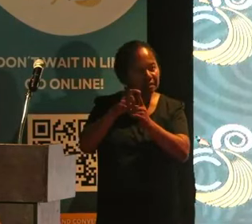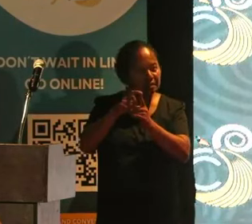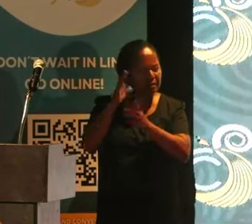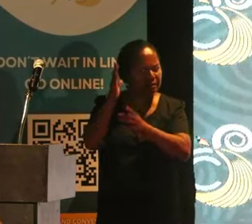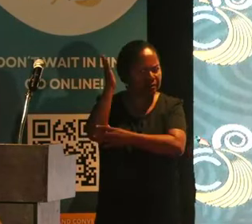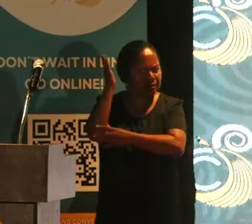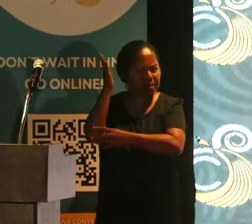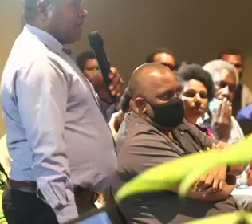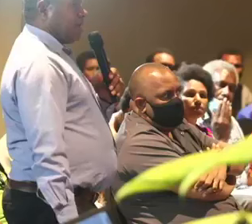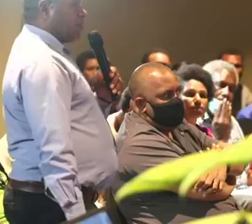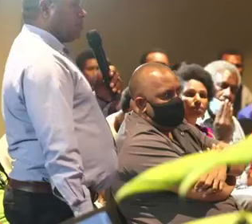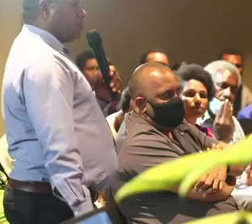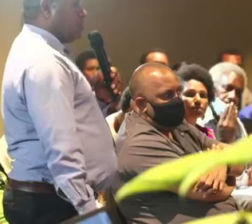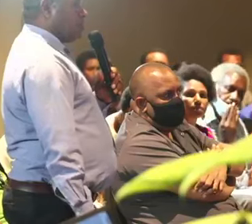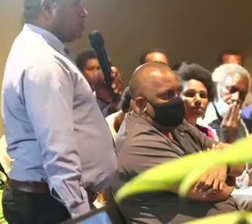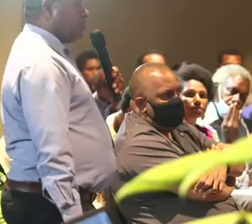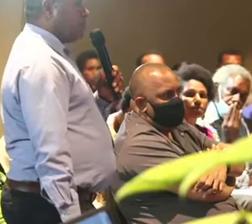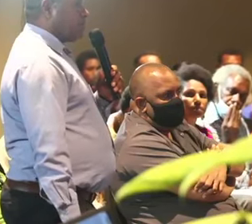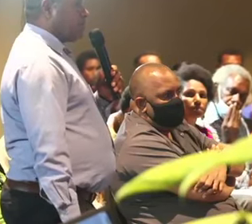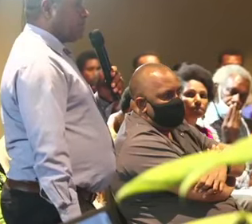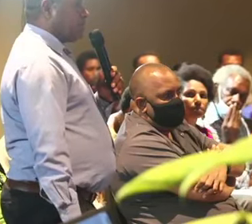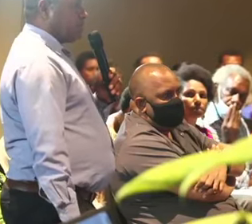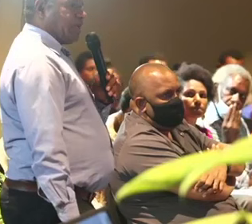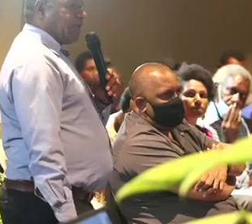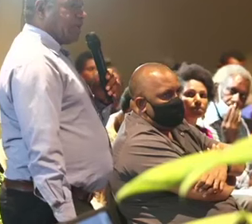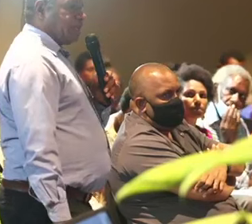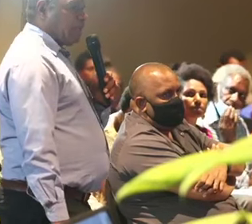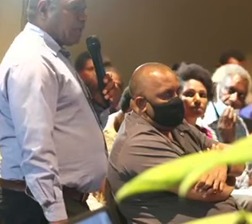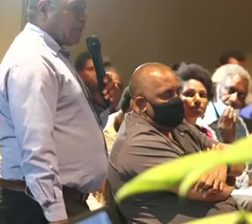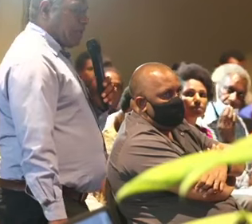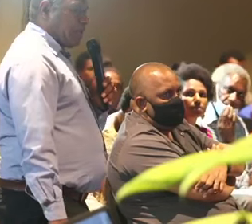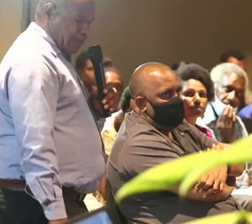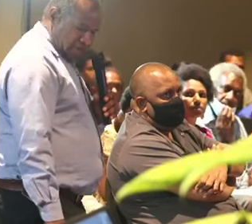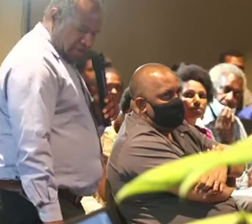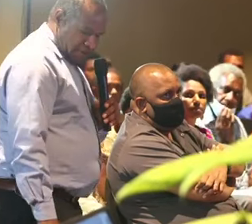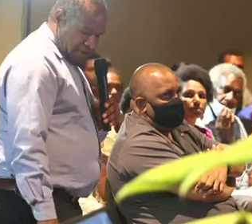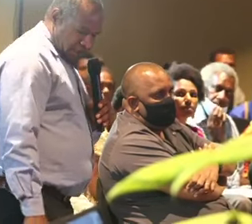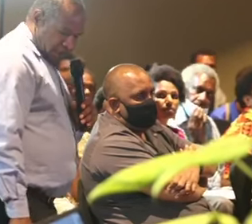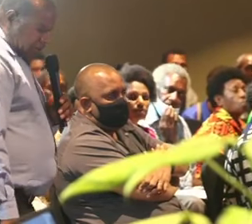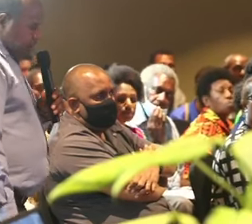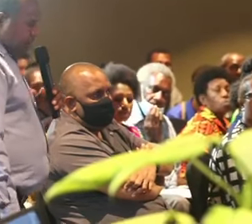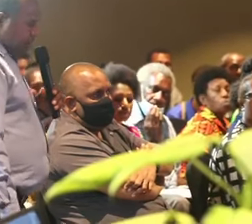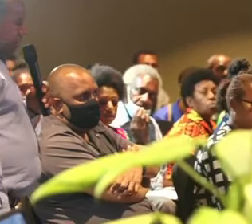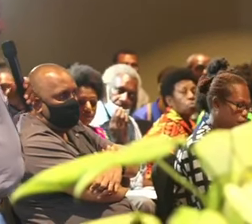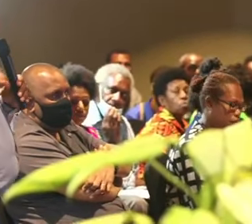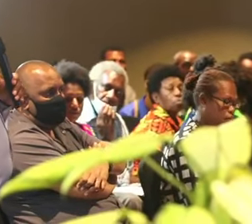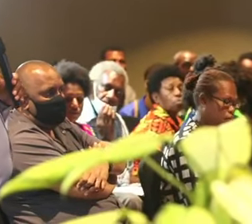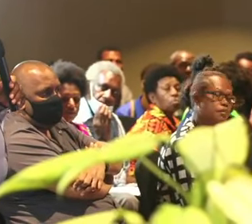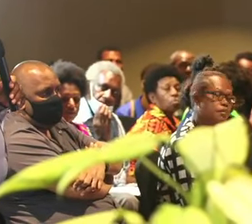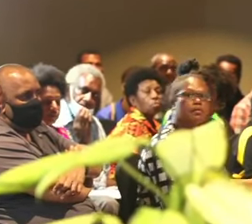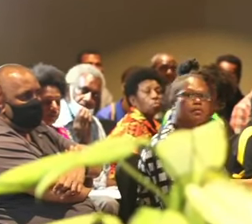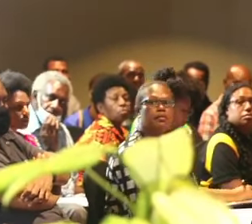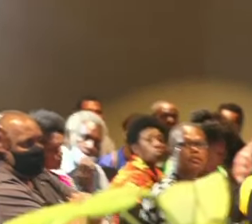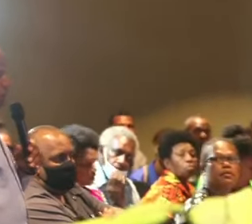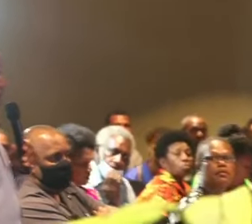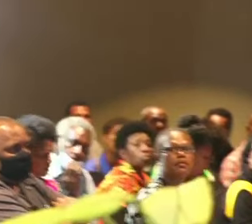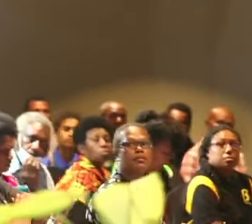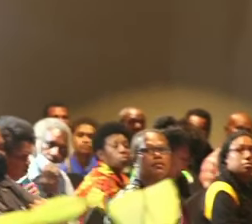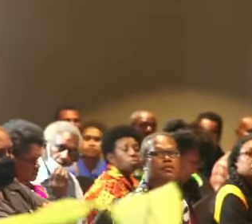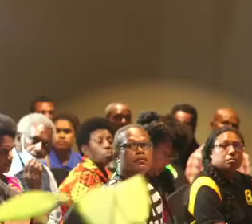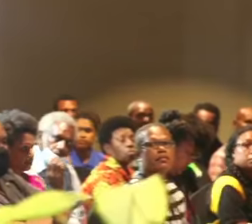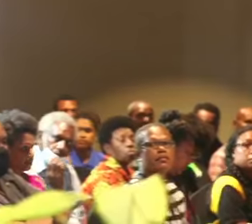here, I'm talking law, small business, trading. Okay, the requirements that you put, like